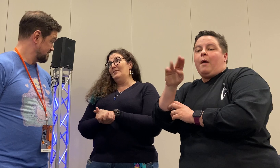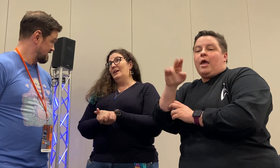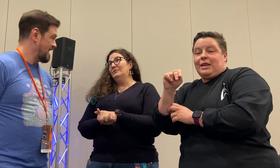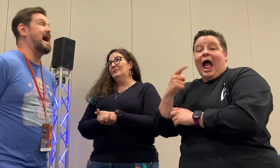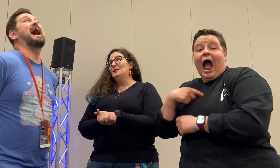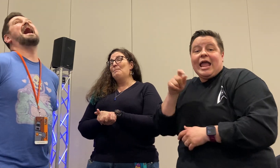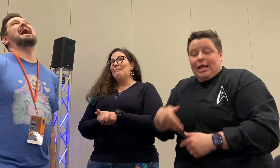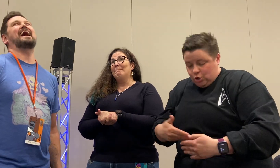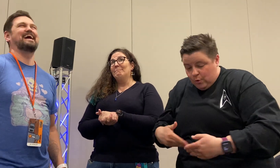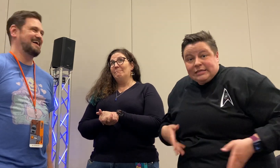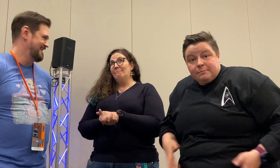off.